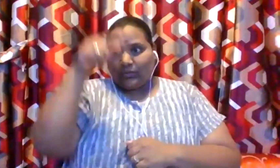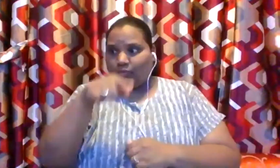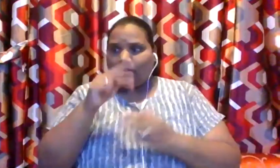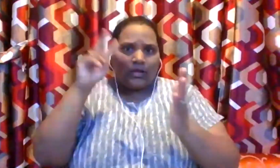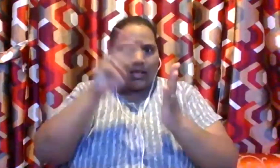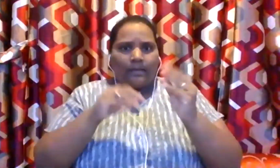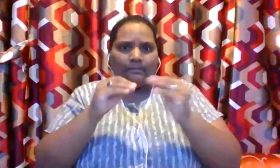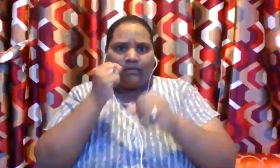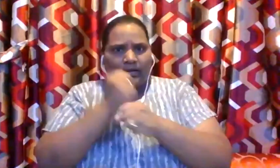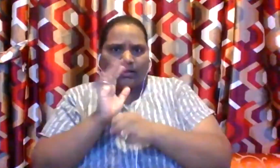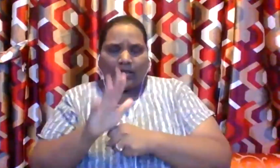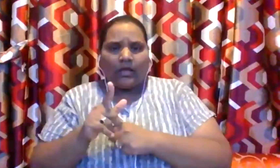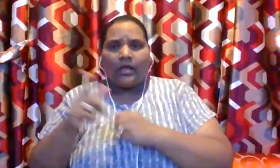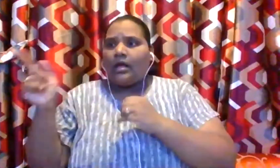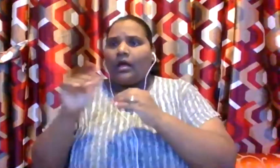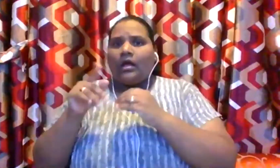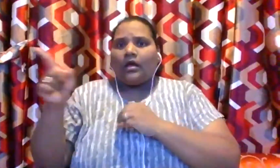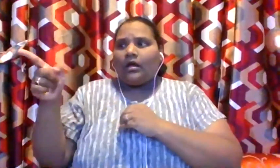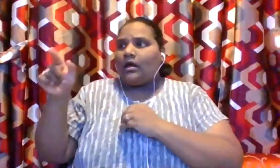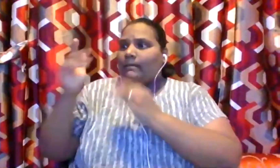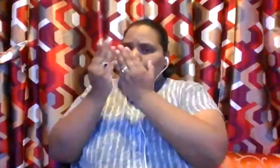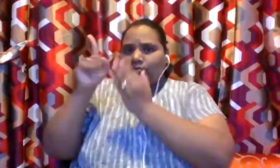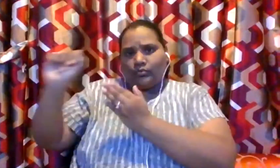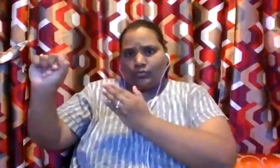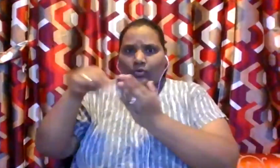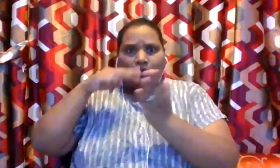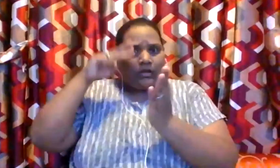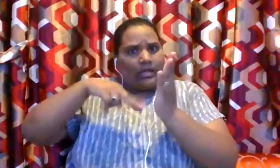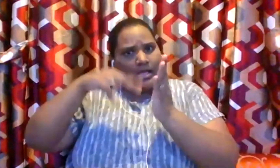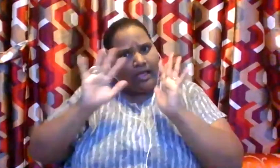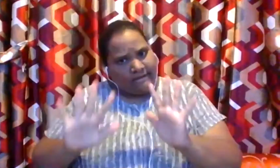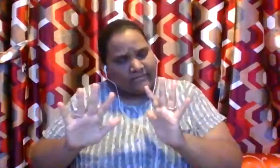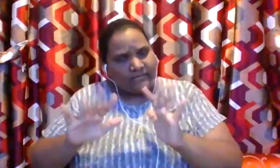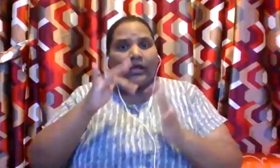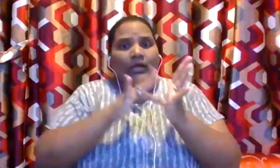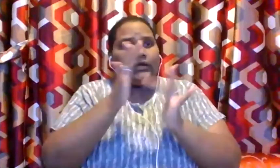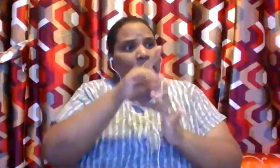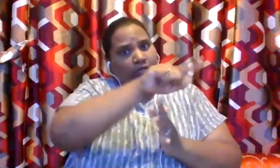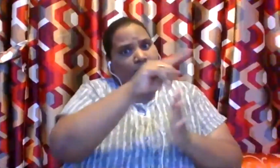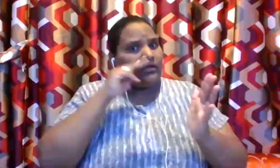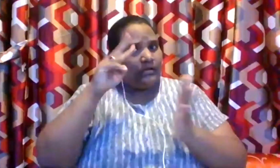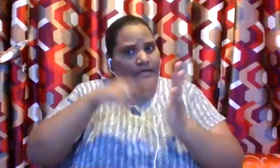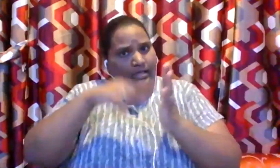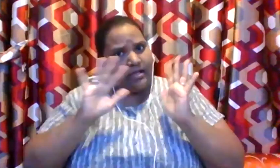Do Muslims read Quran Sharif? Do Christians read Bible? Do all of them read their scriptures?